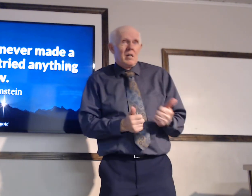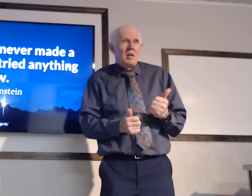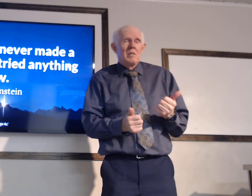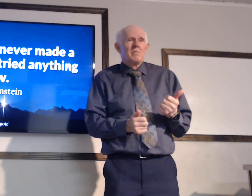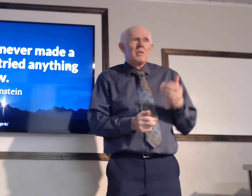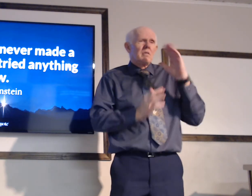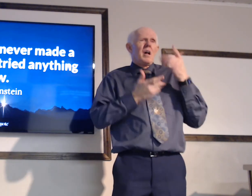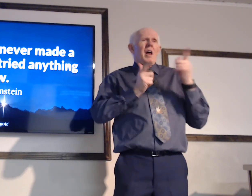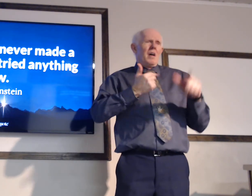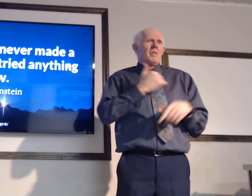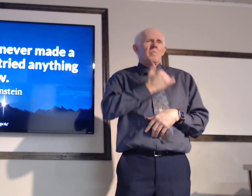mistakes.